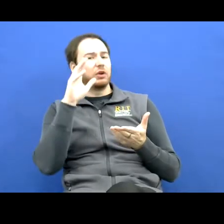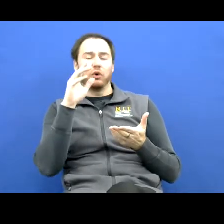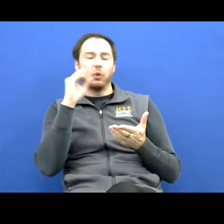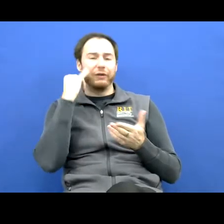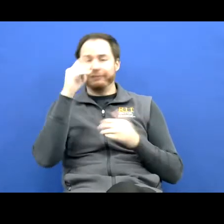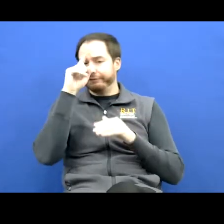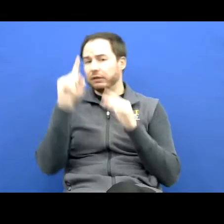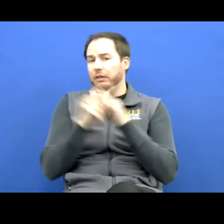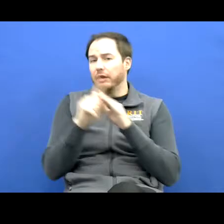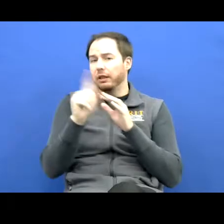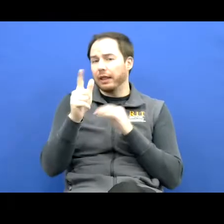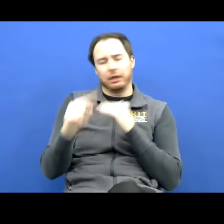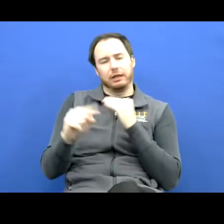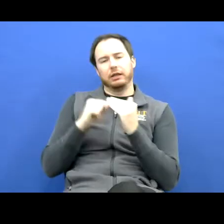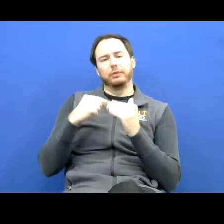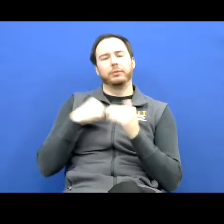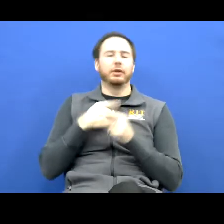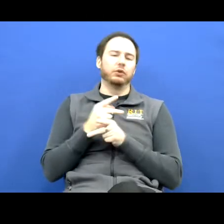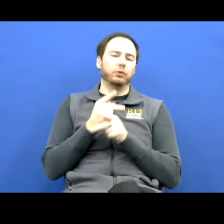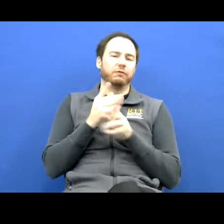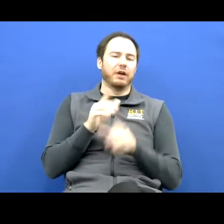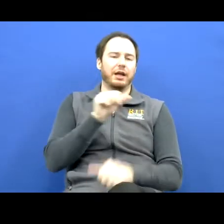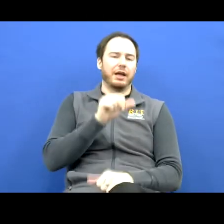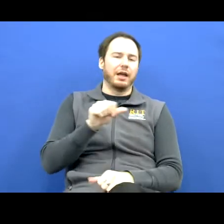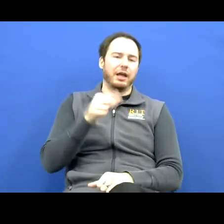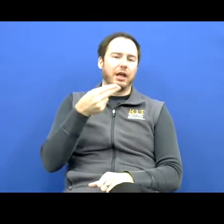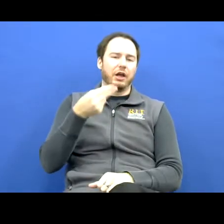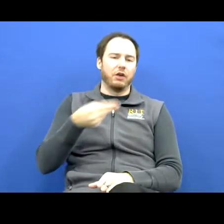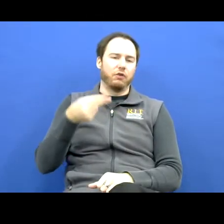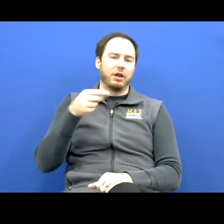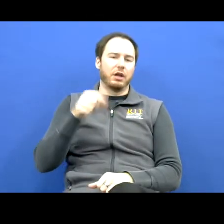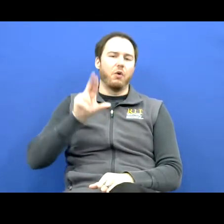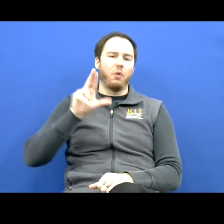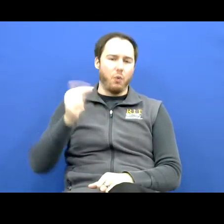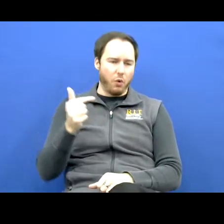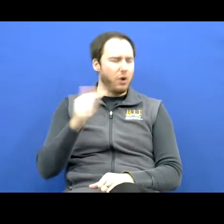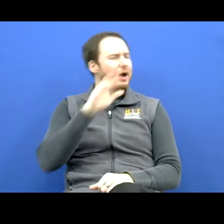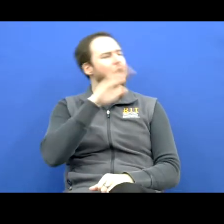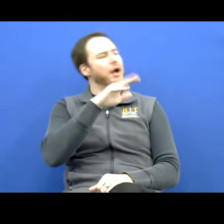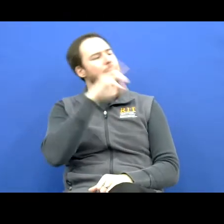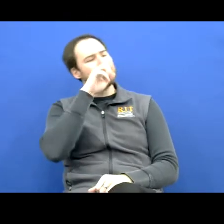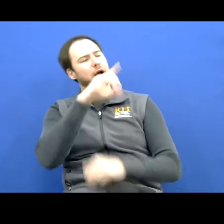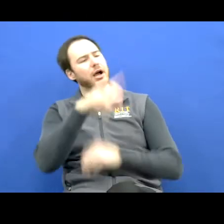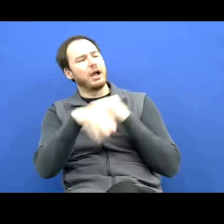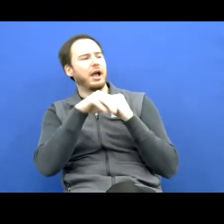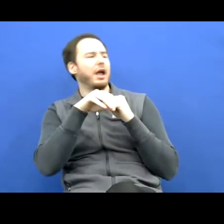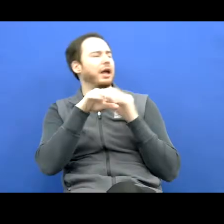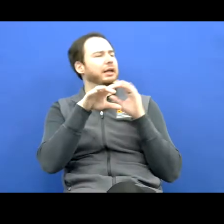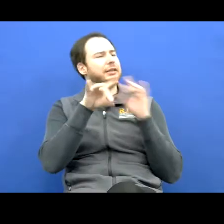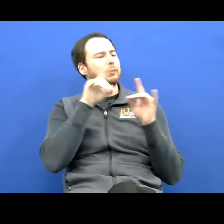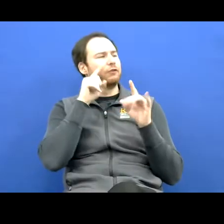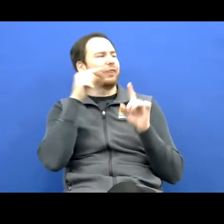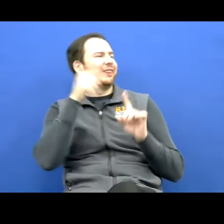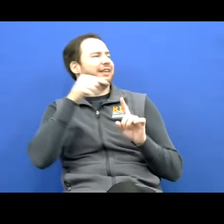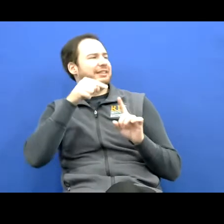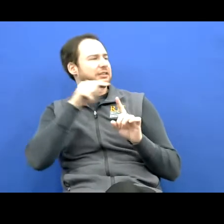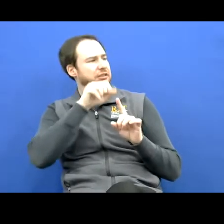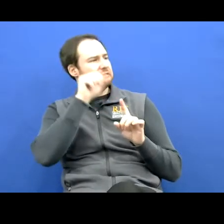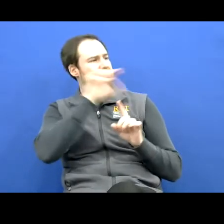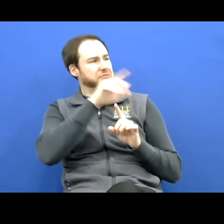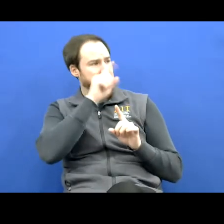me an email at supervisor@henrietta.org. Hey, it would be great if you put some samples of this into the guide.